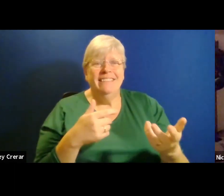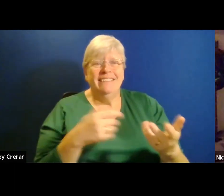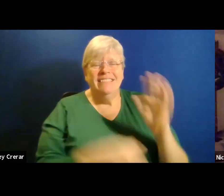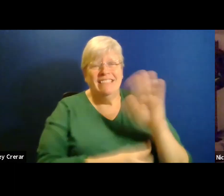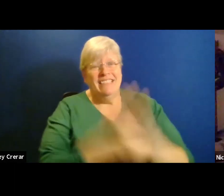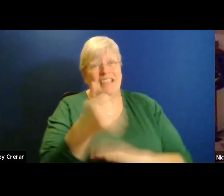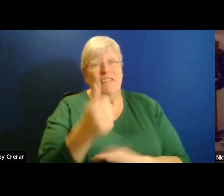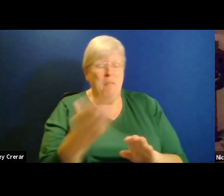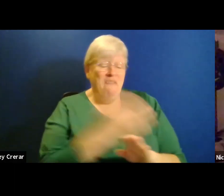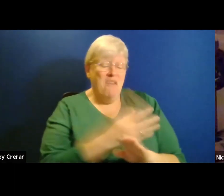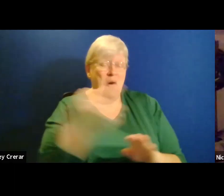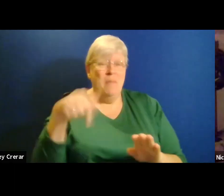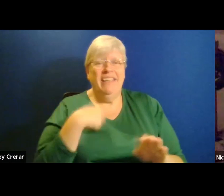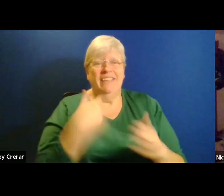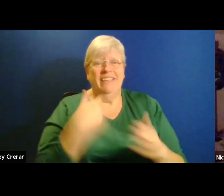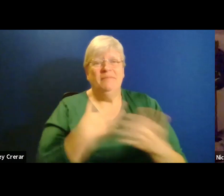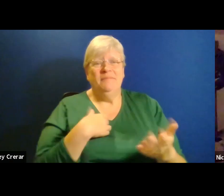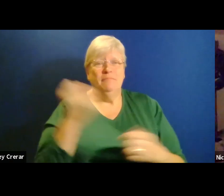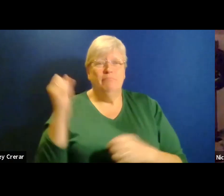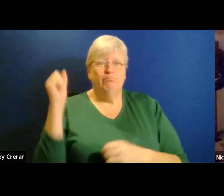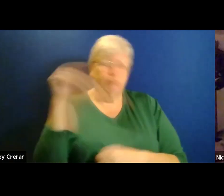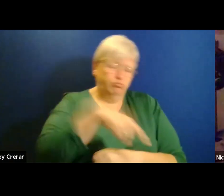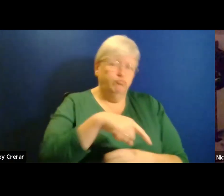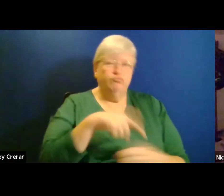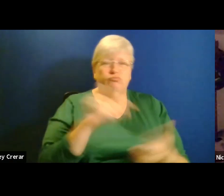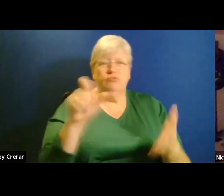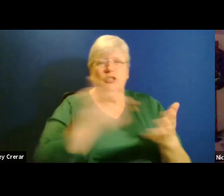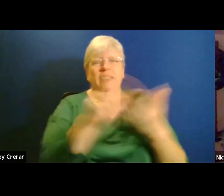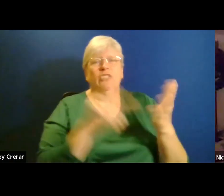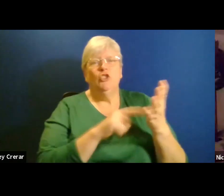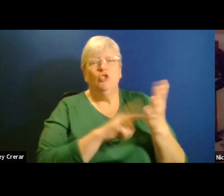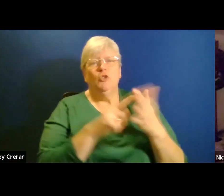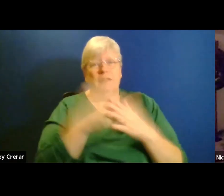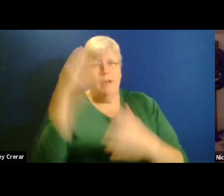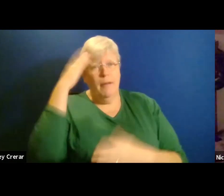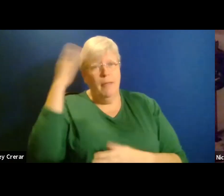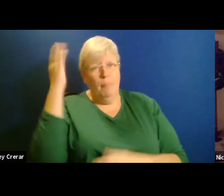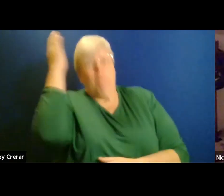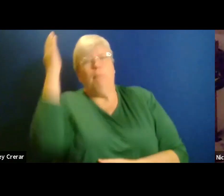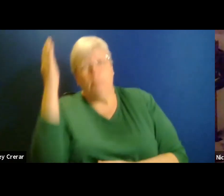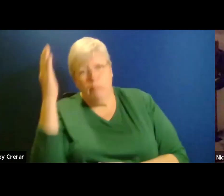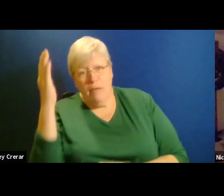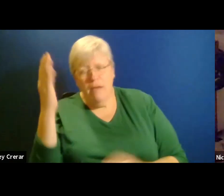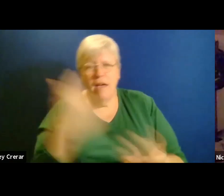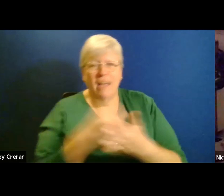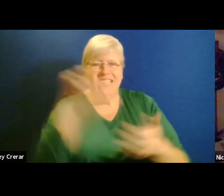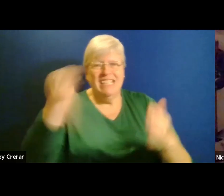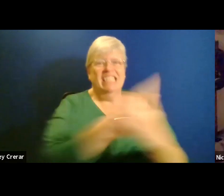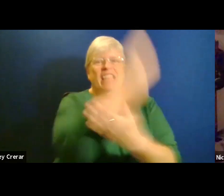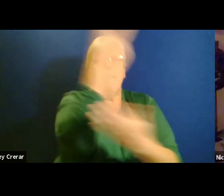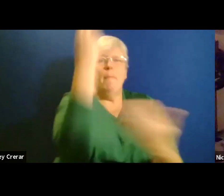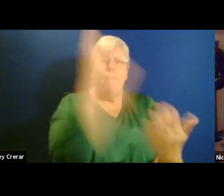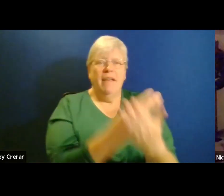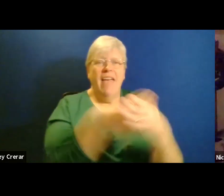me fair shot doon, gien her heady a clattering dunt. She slip it richt aneath the